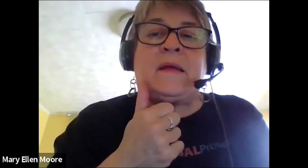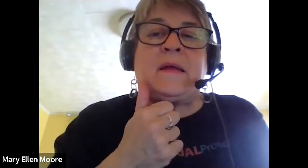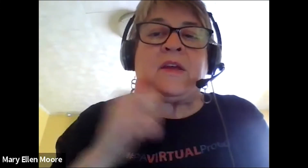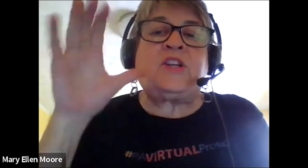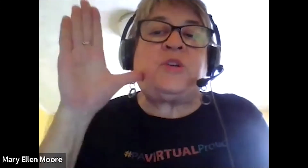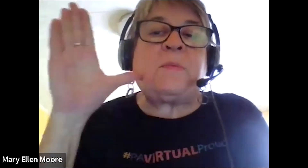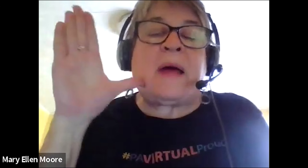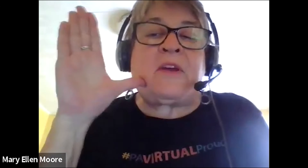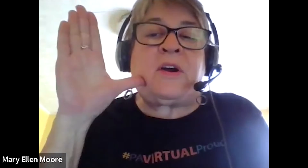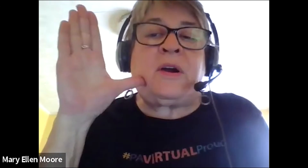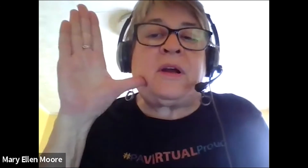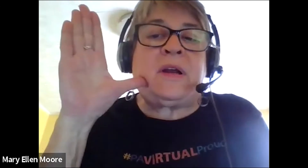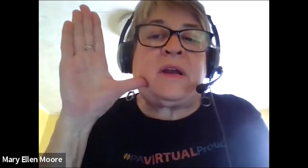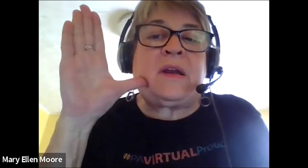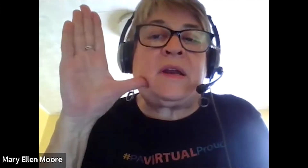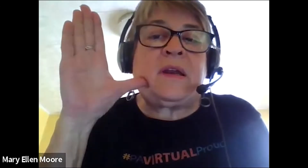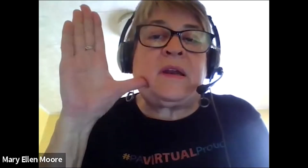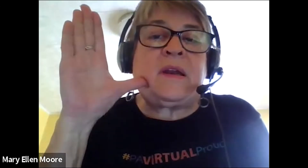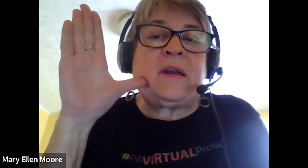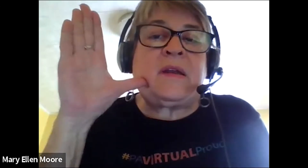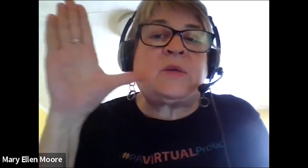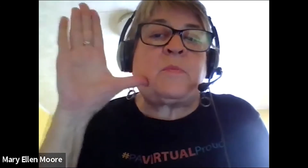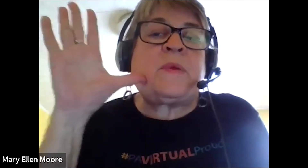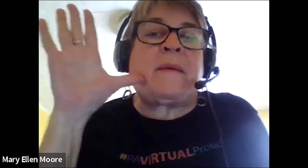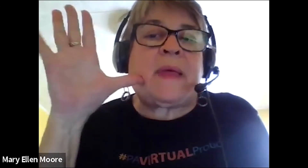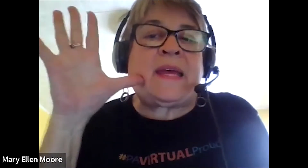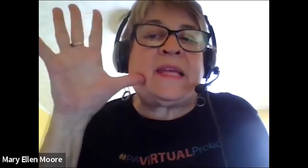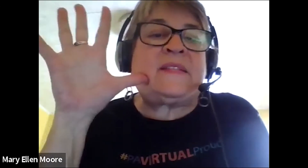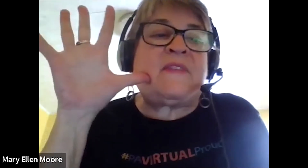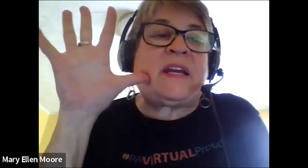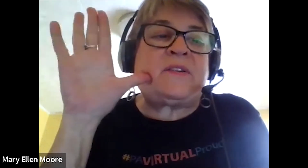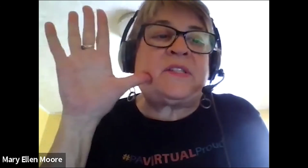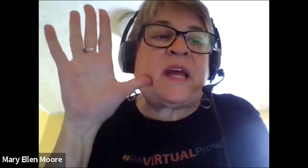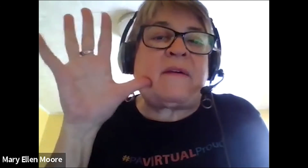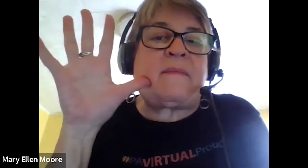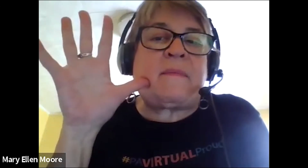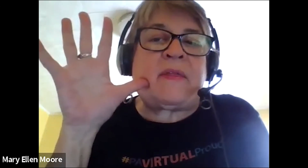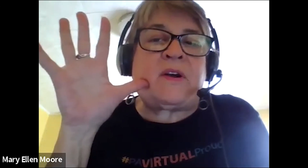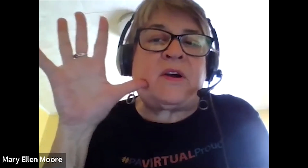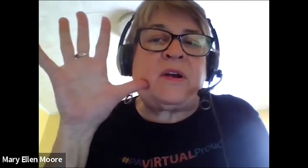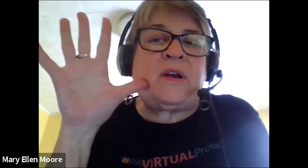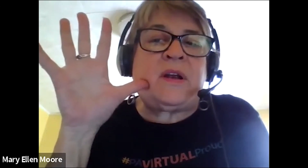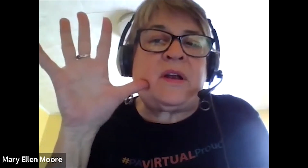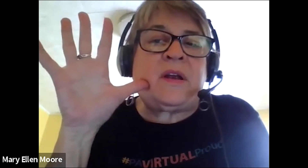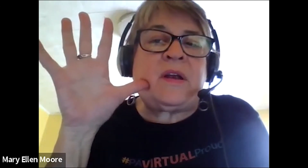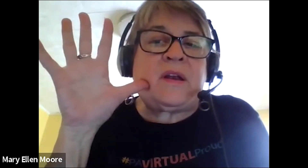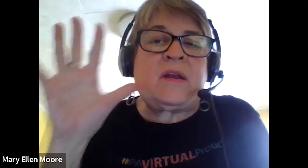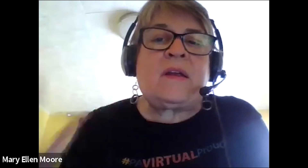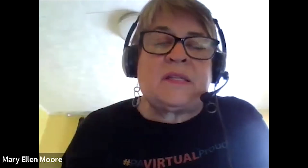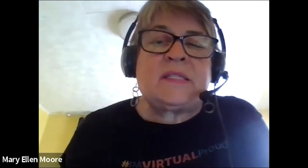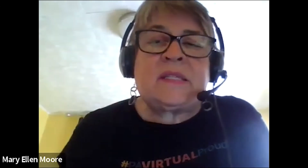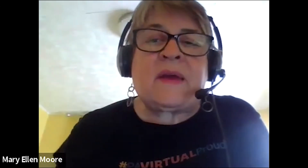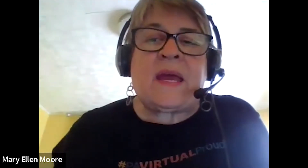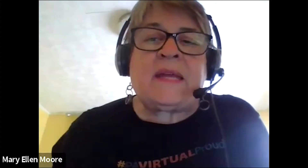You're going to do mother. So, yeah, like this, fingers, yeah, mother. Okay,